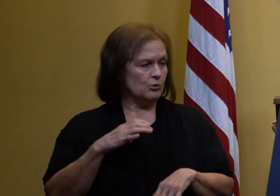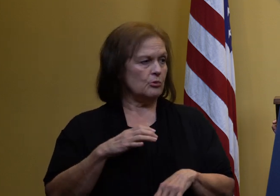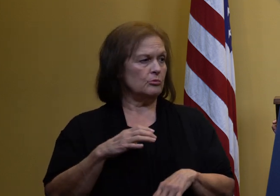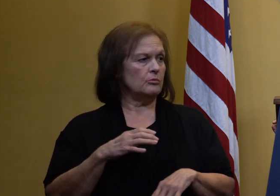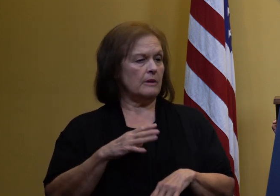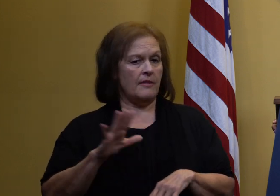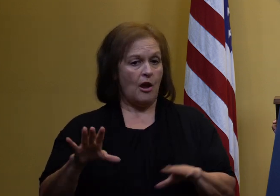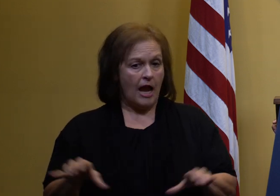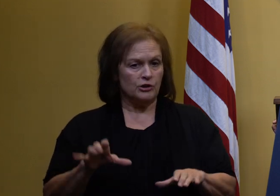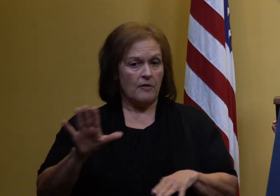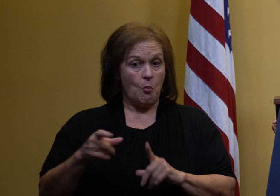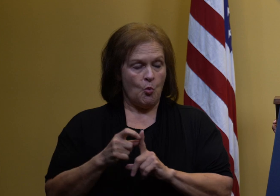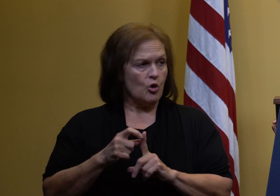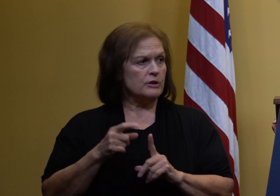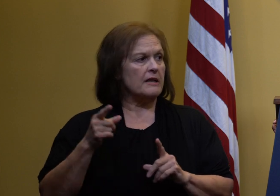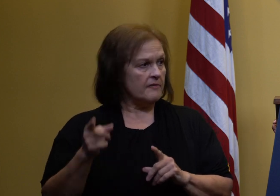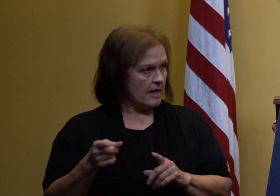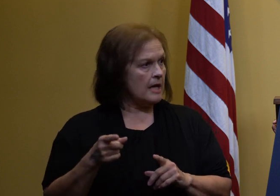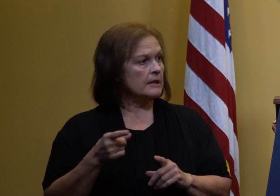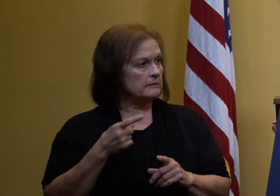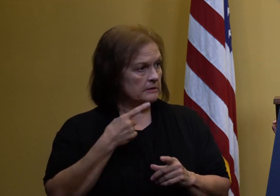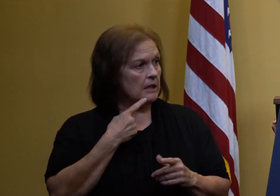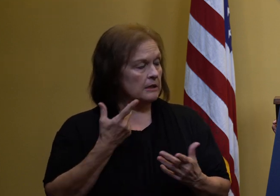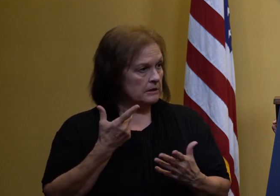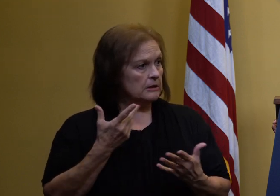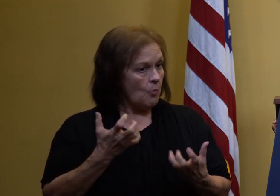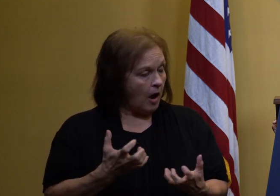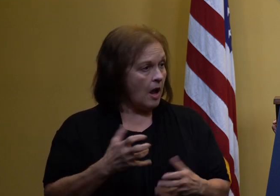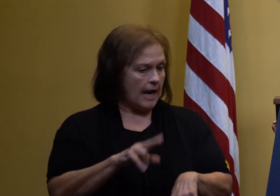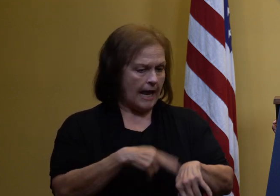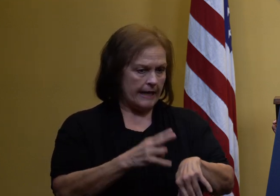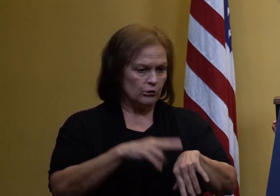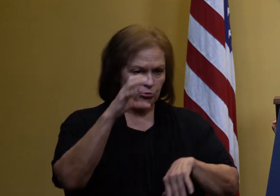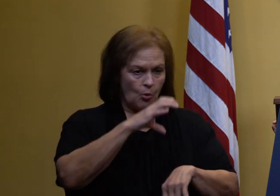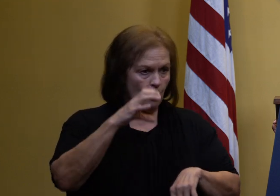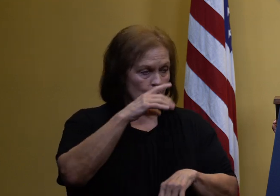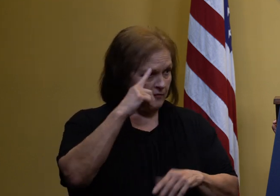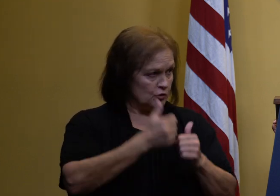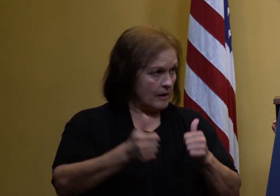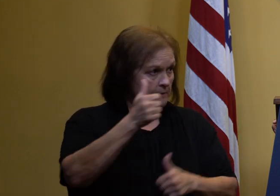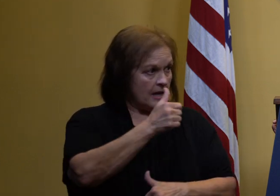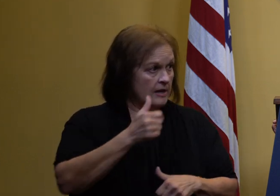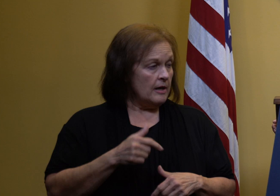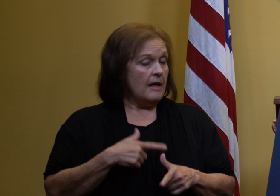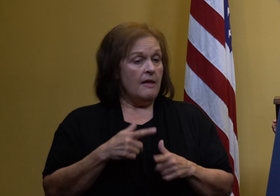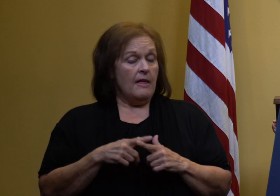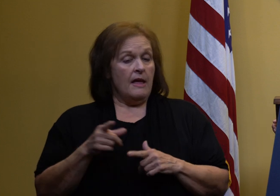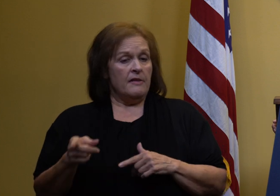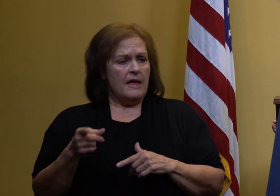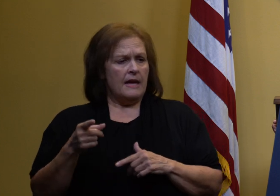words, they pushed for collectively a national search. They pushed down